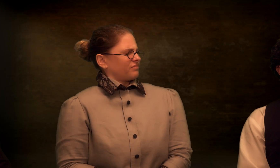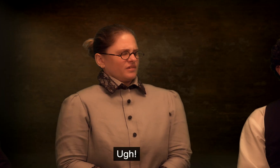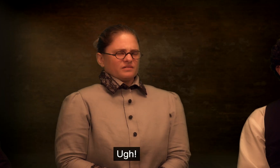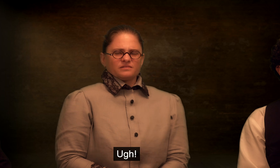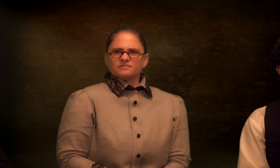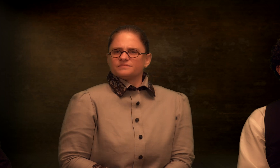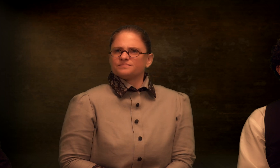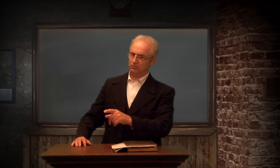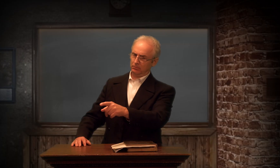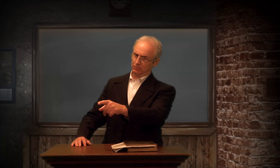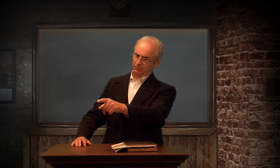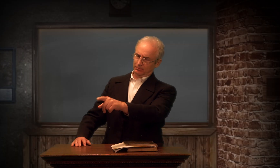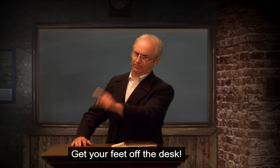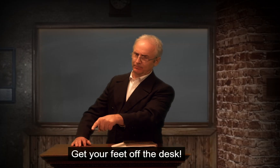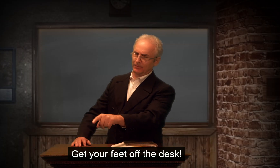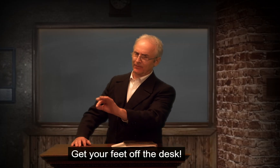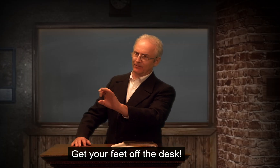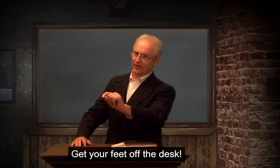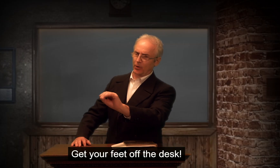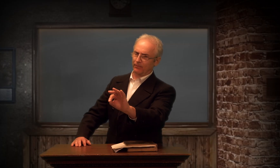Ugh. Get your feet off the desk.